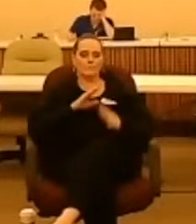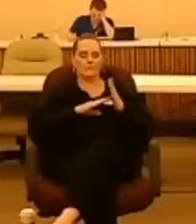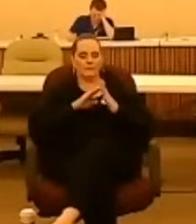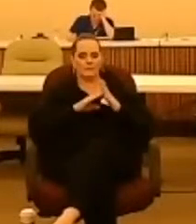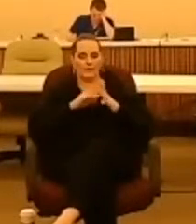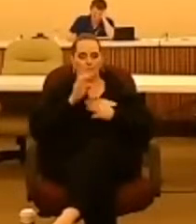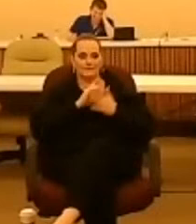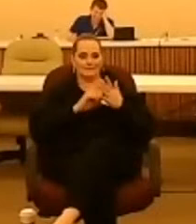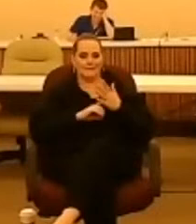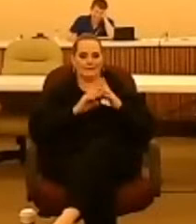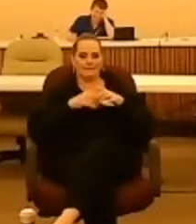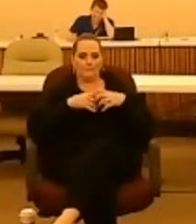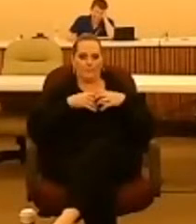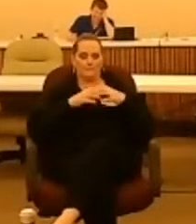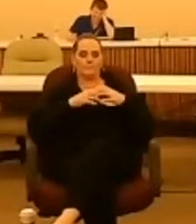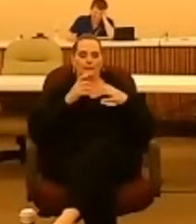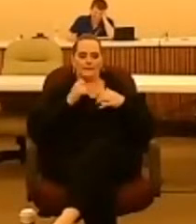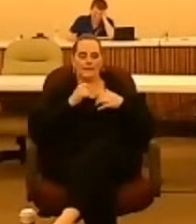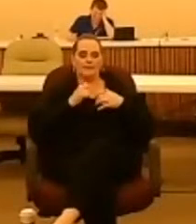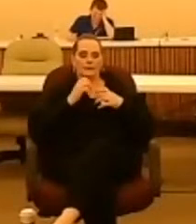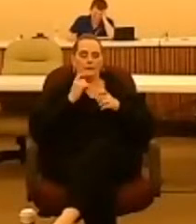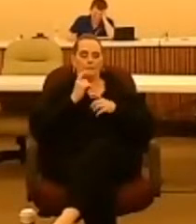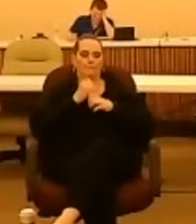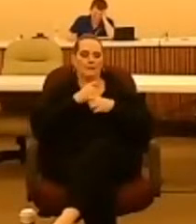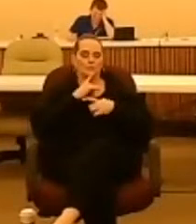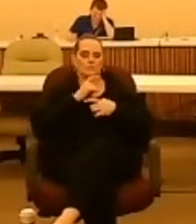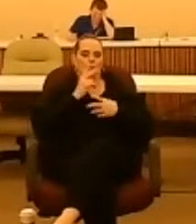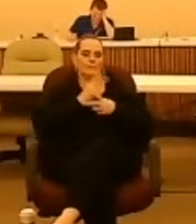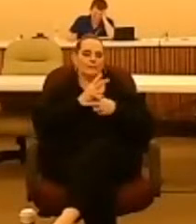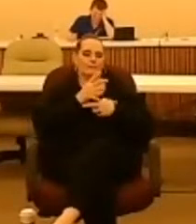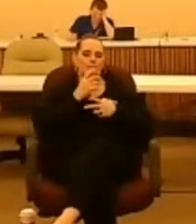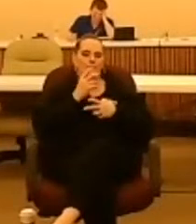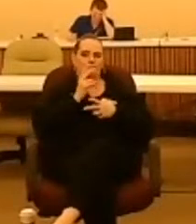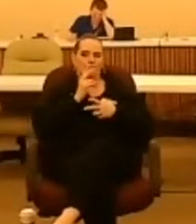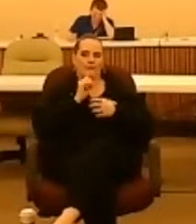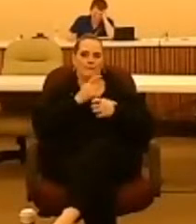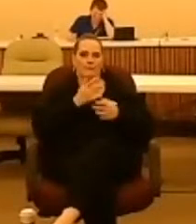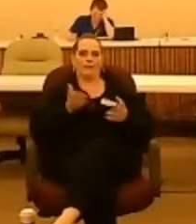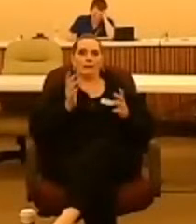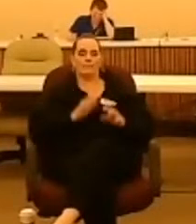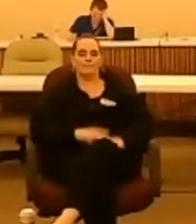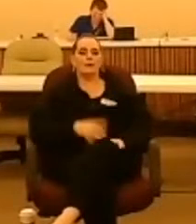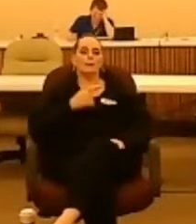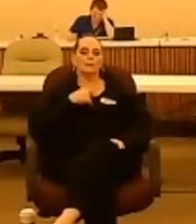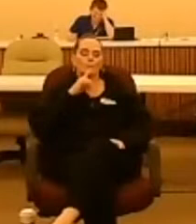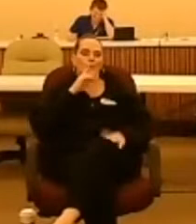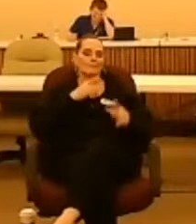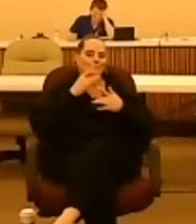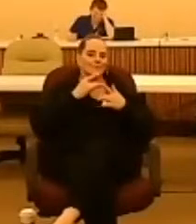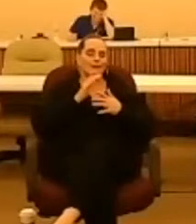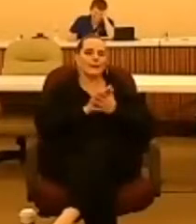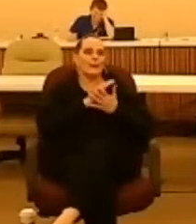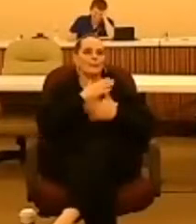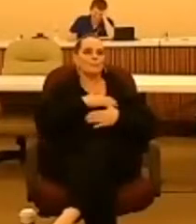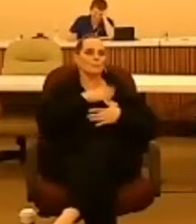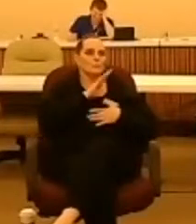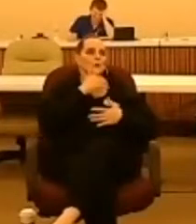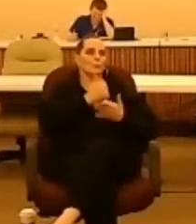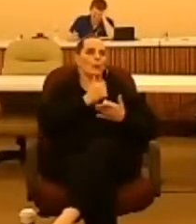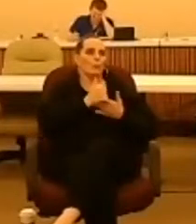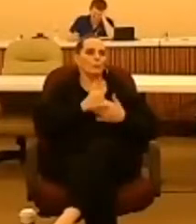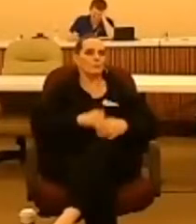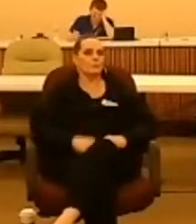implemented and addressing all those you know, conditions there as well. So looking forward to it, and I appreciate your help. Thank